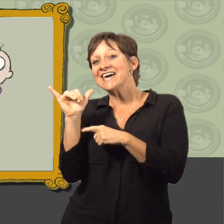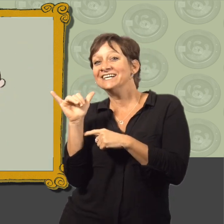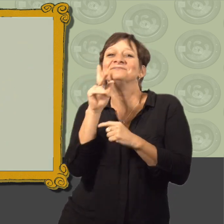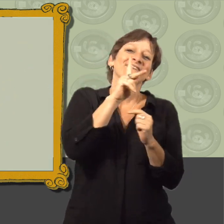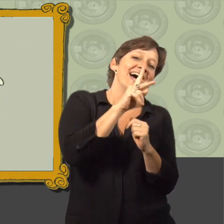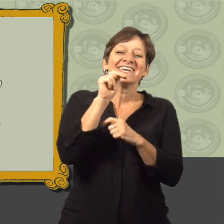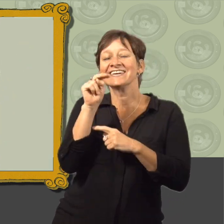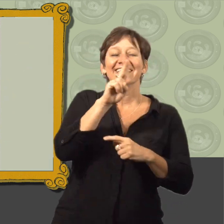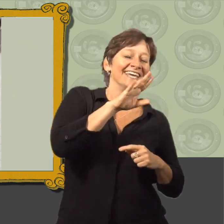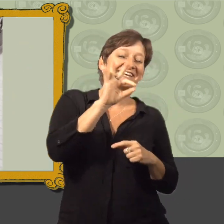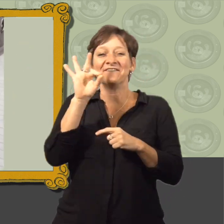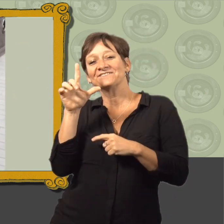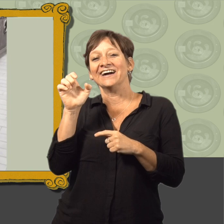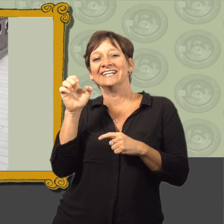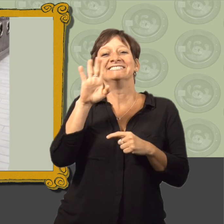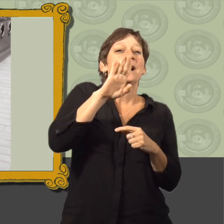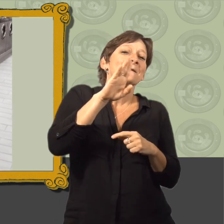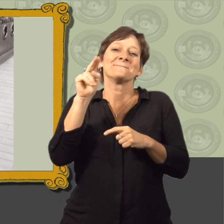Trixie...